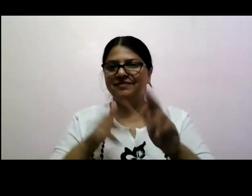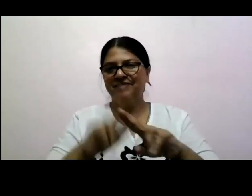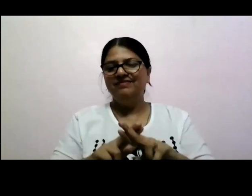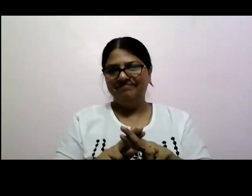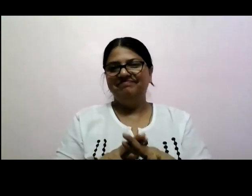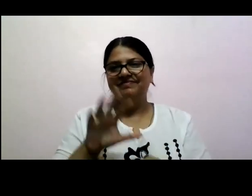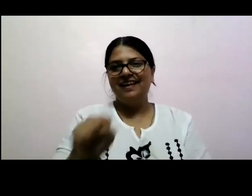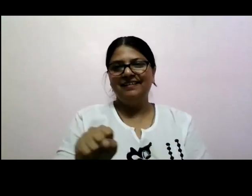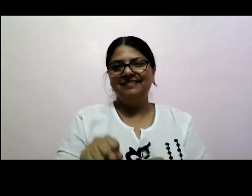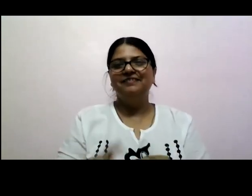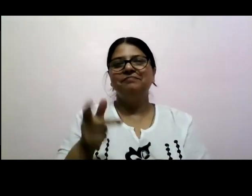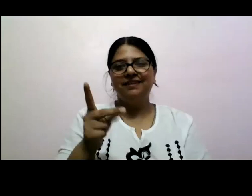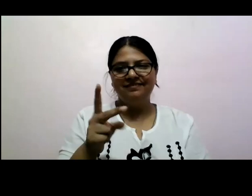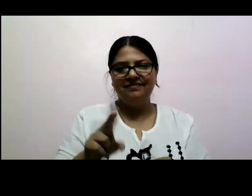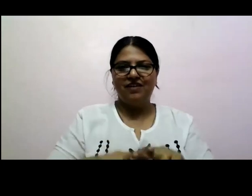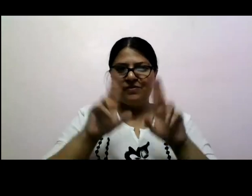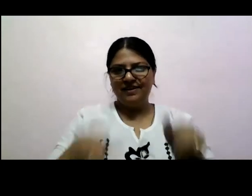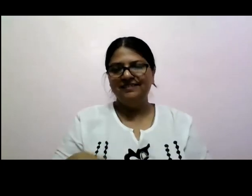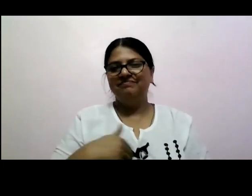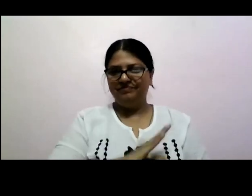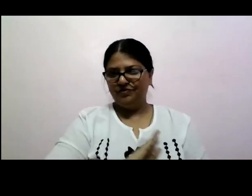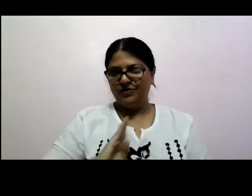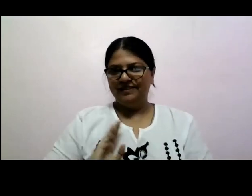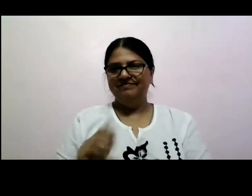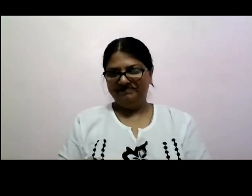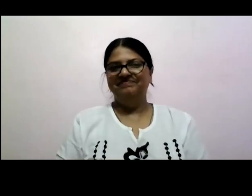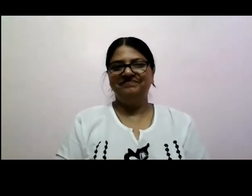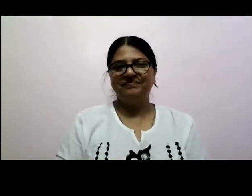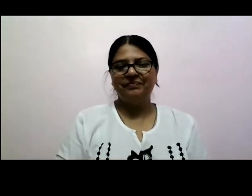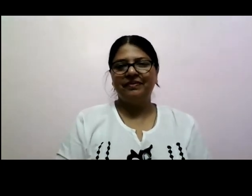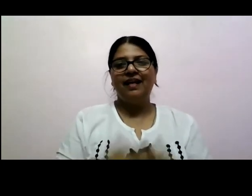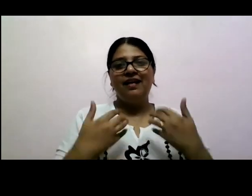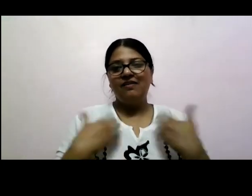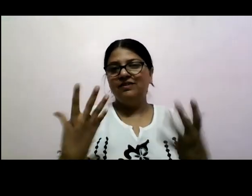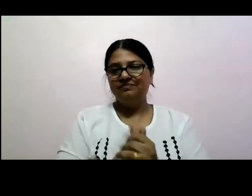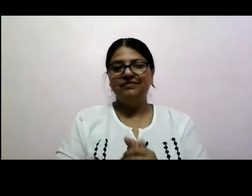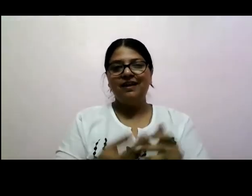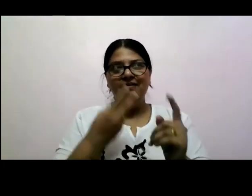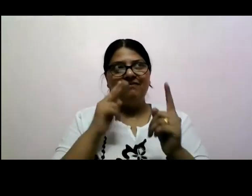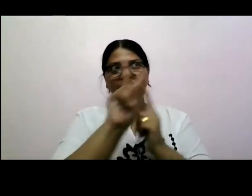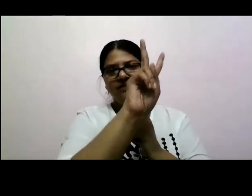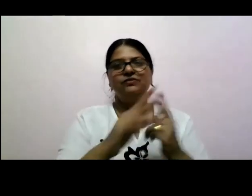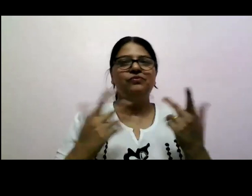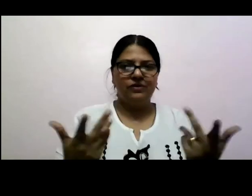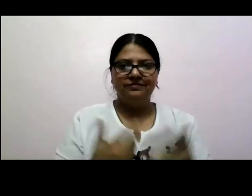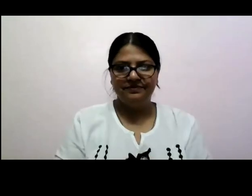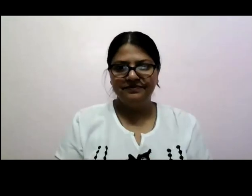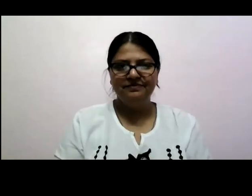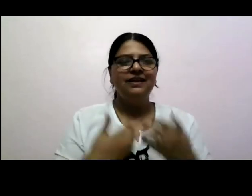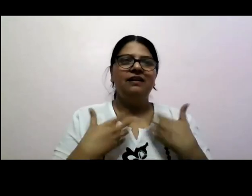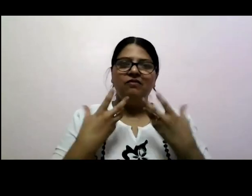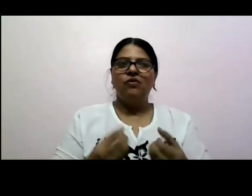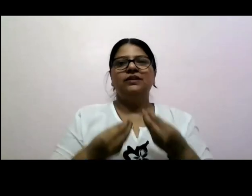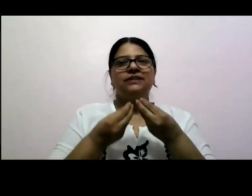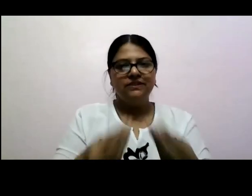access mantra for the deaf. So it's Access Mantra Foundation. I am a part of the board of the foundation.